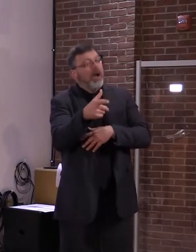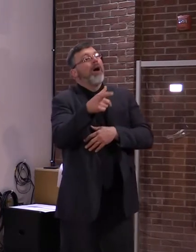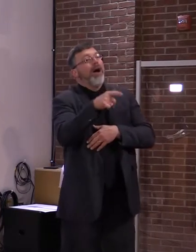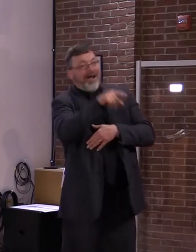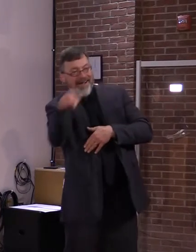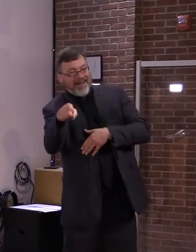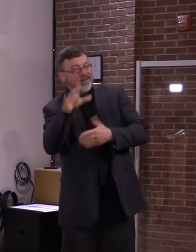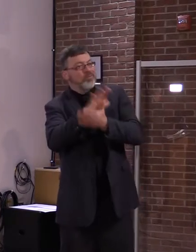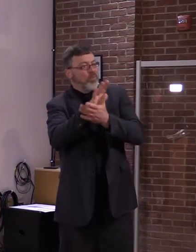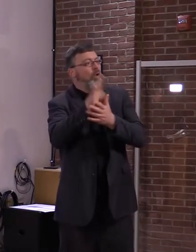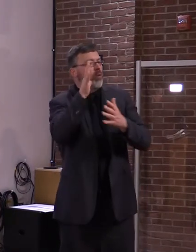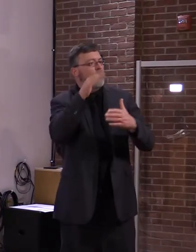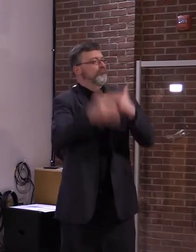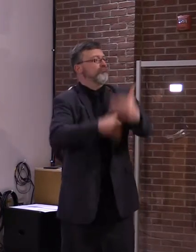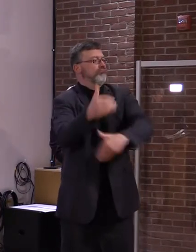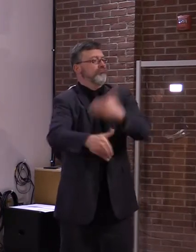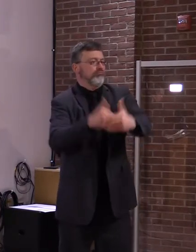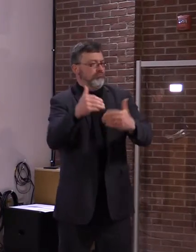students safe from COVID-19.